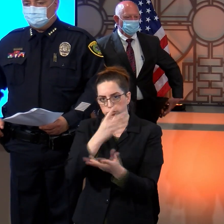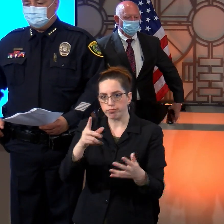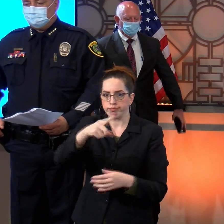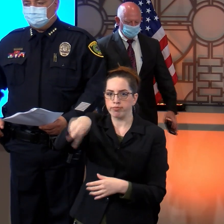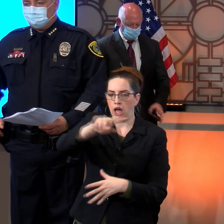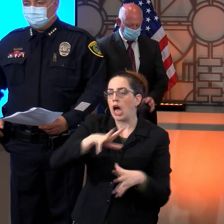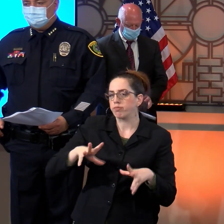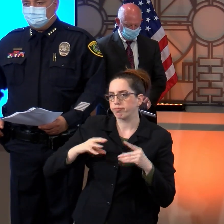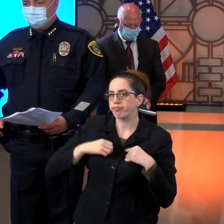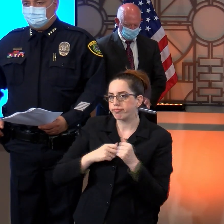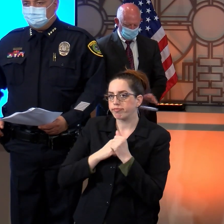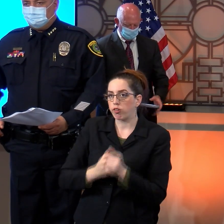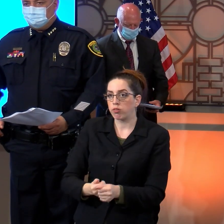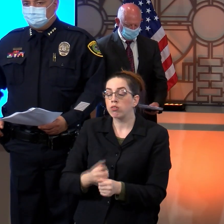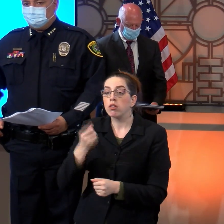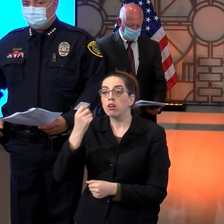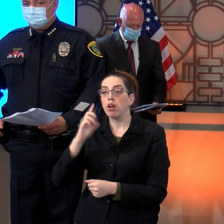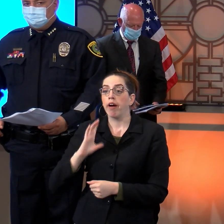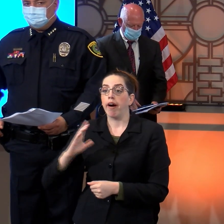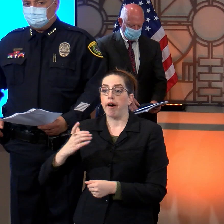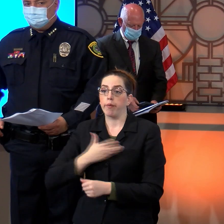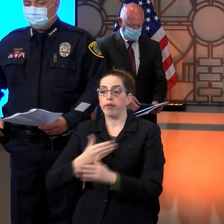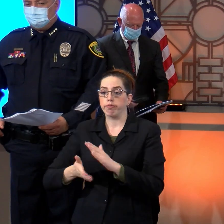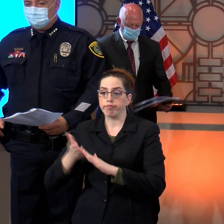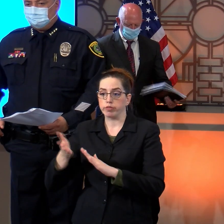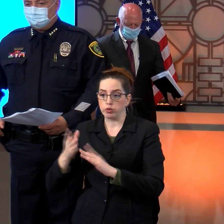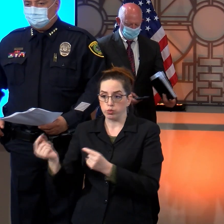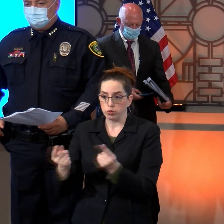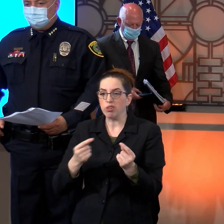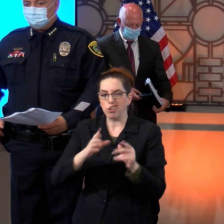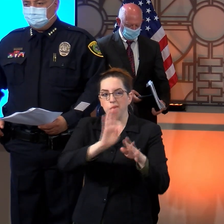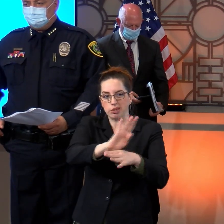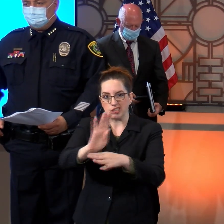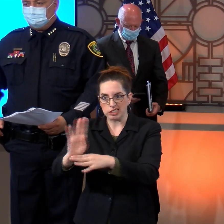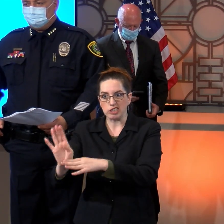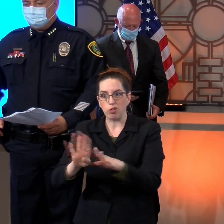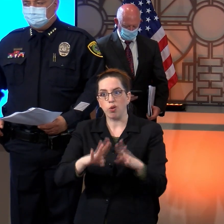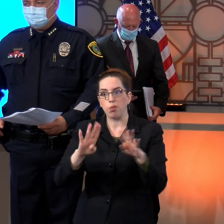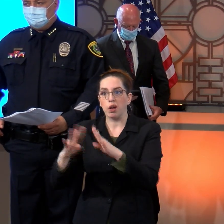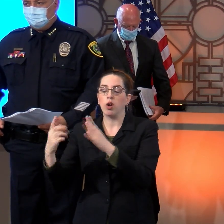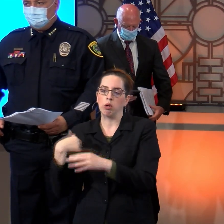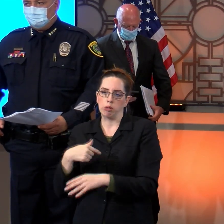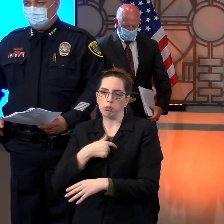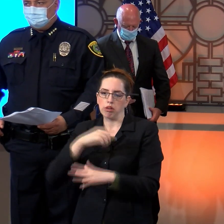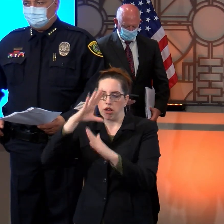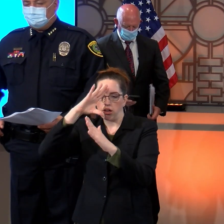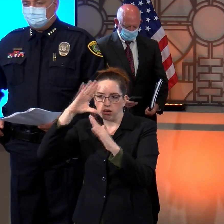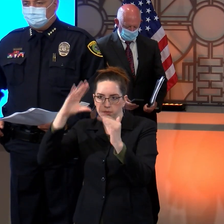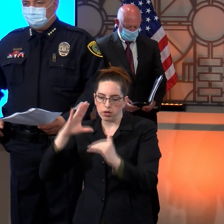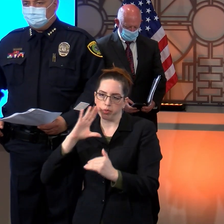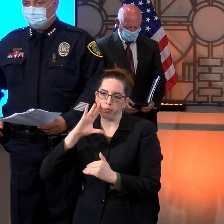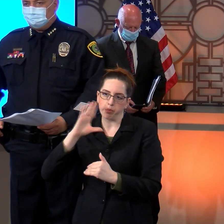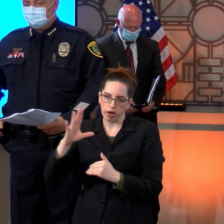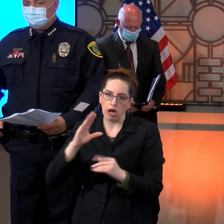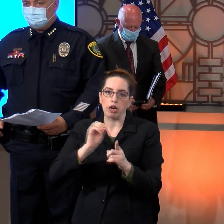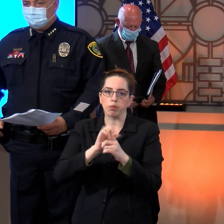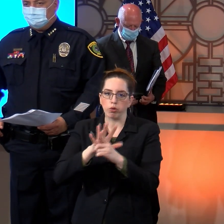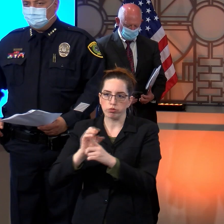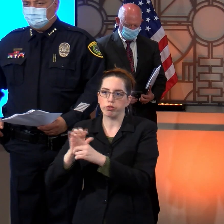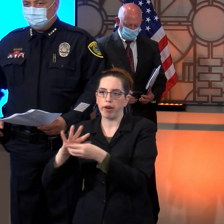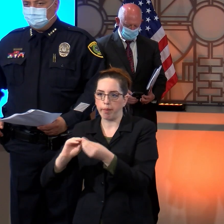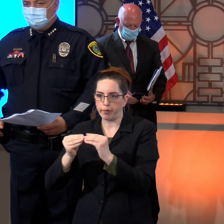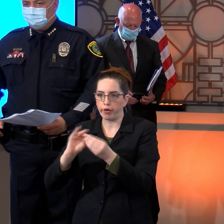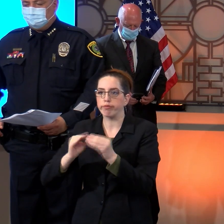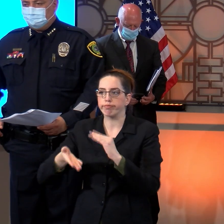compliance. In regards to our operational profile, as these businesses start going up, we do anticipate the number of exposures may go